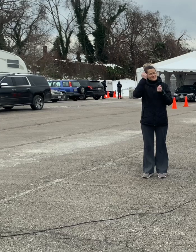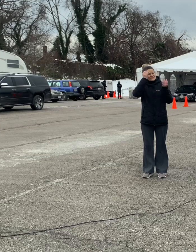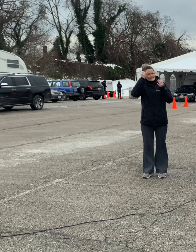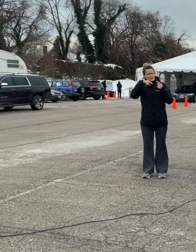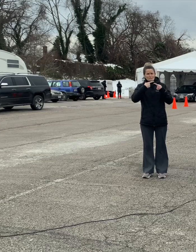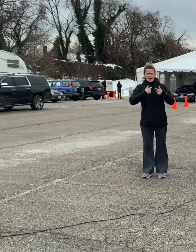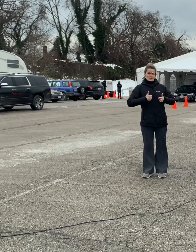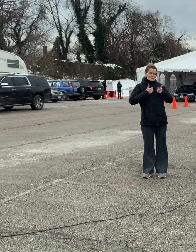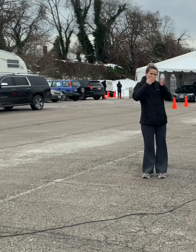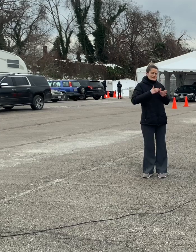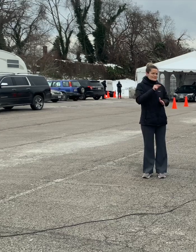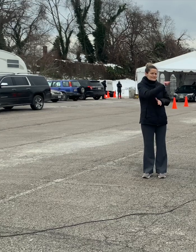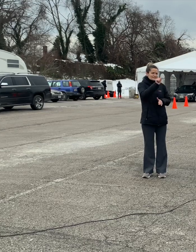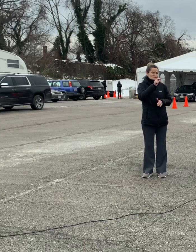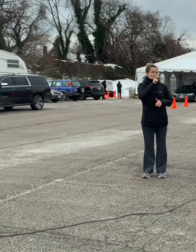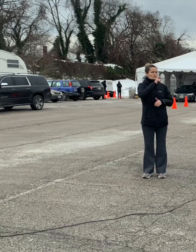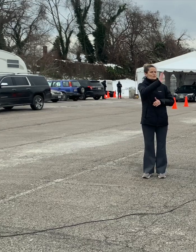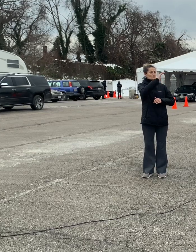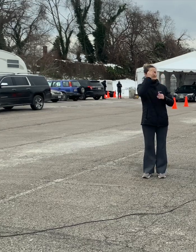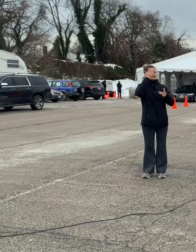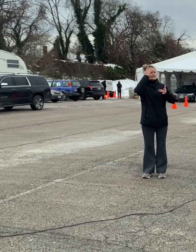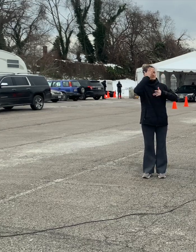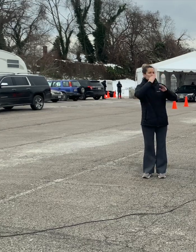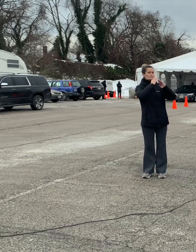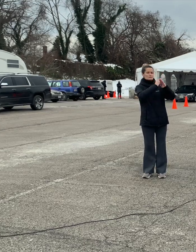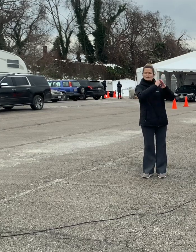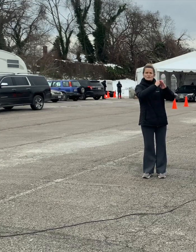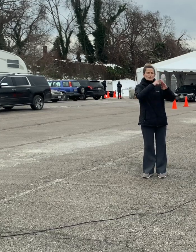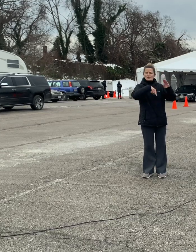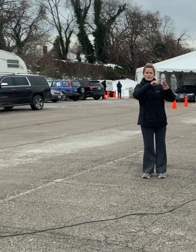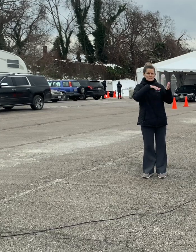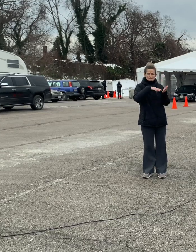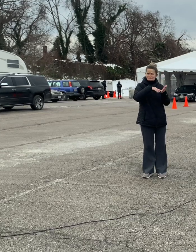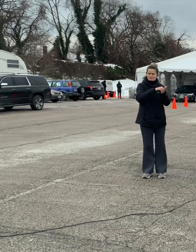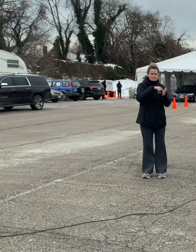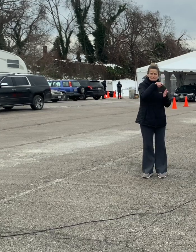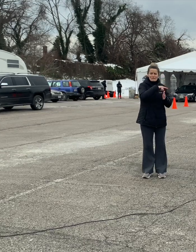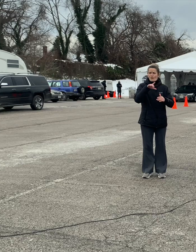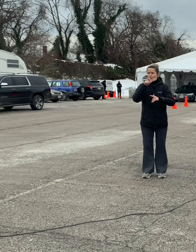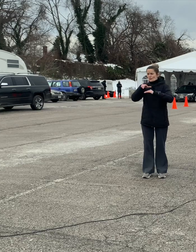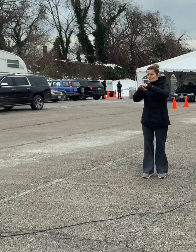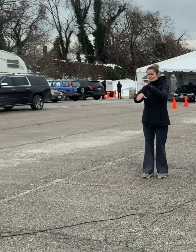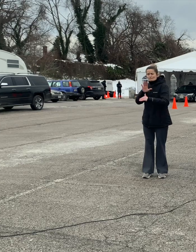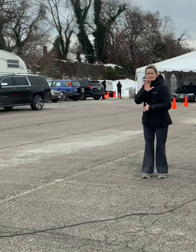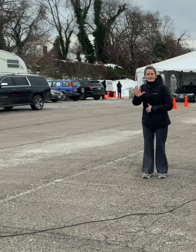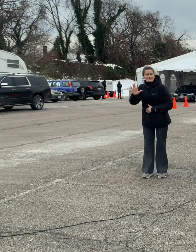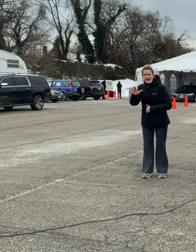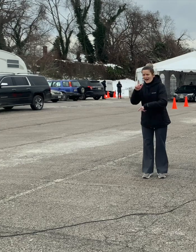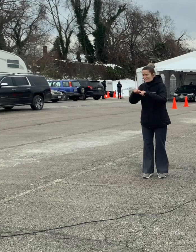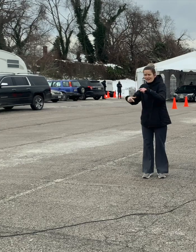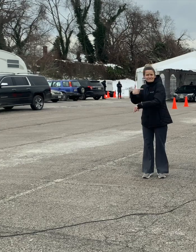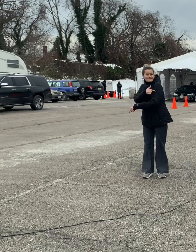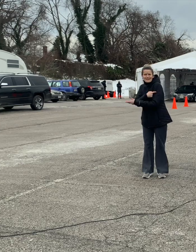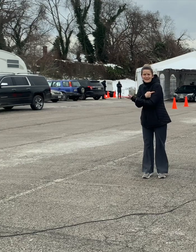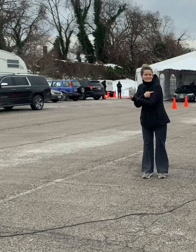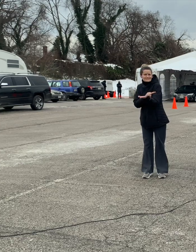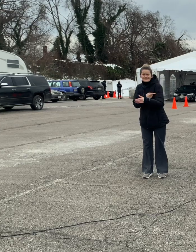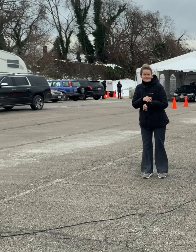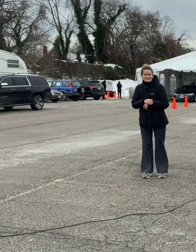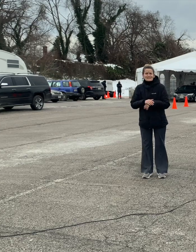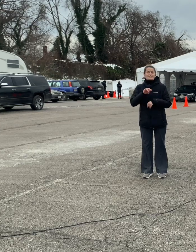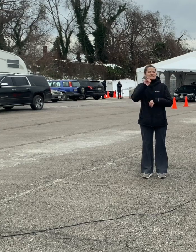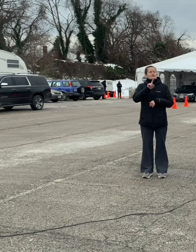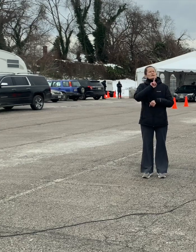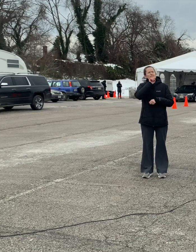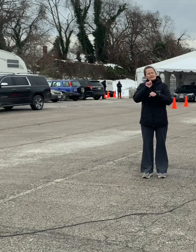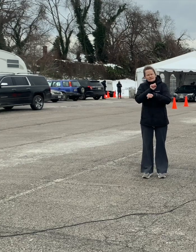immunocompromised, our young people under the age of 5, and others who are unable to get vaccinated for legitimate reasons. Not